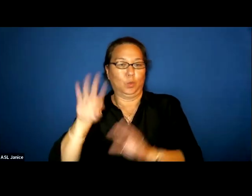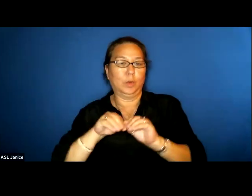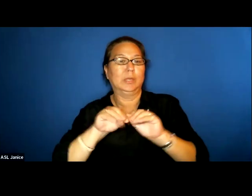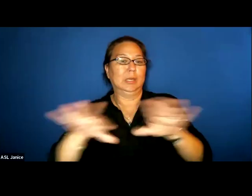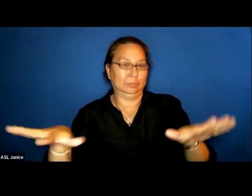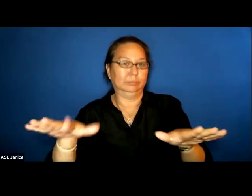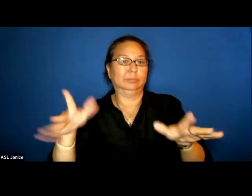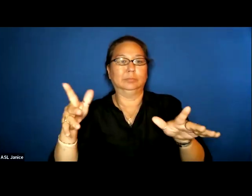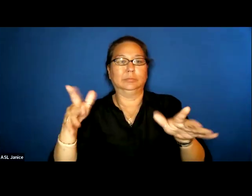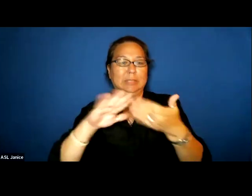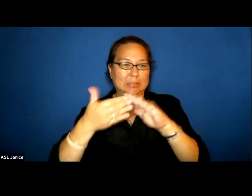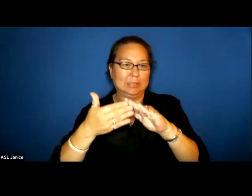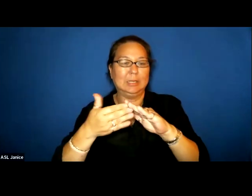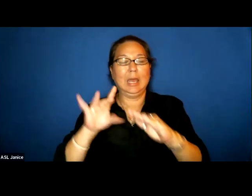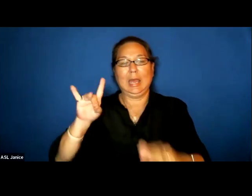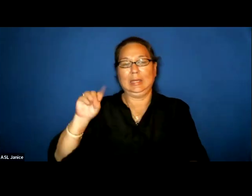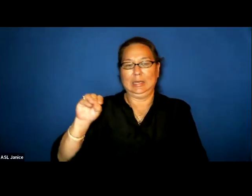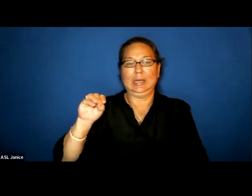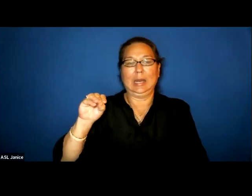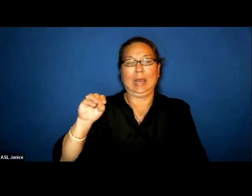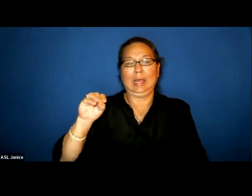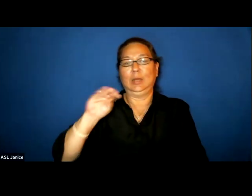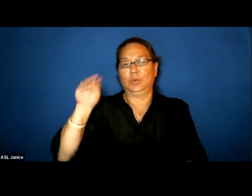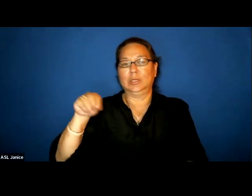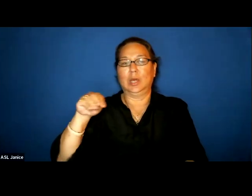80% would be distributed across the 4 tiers,